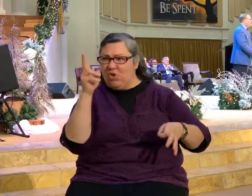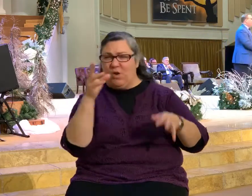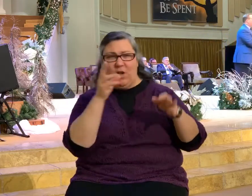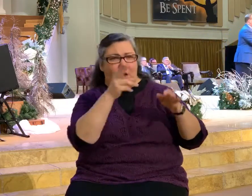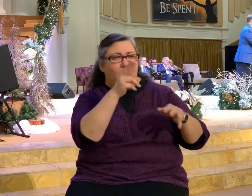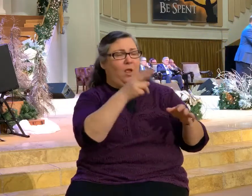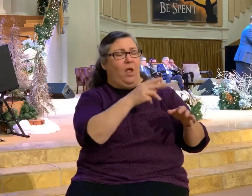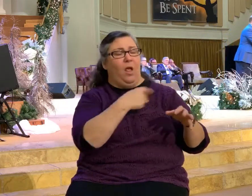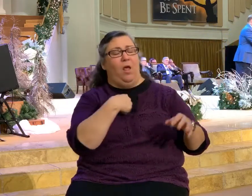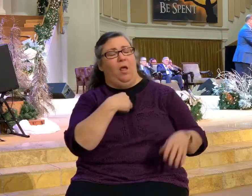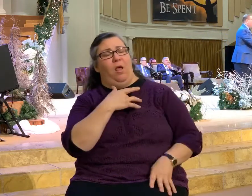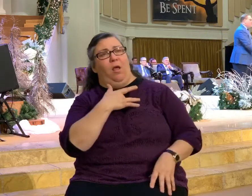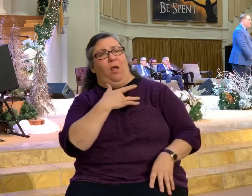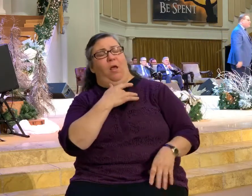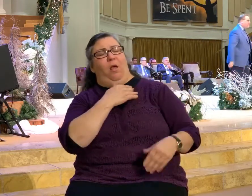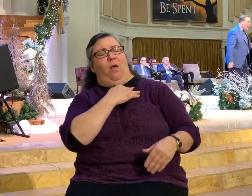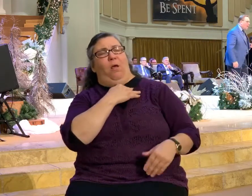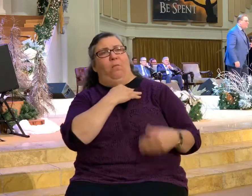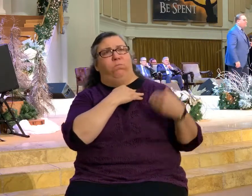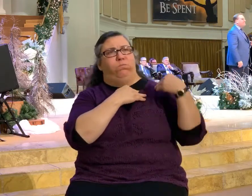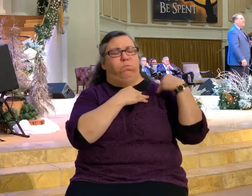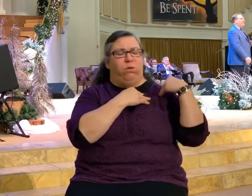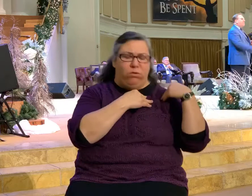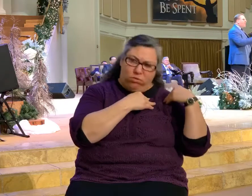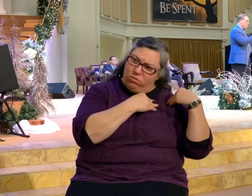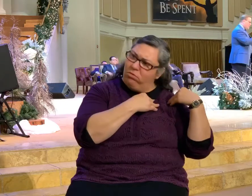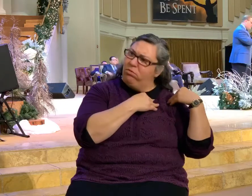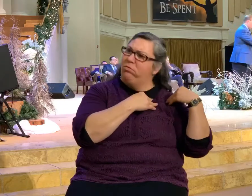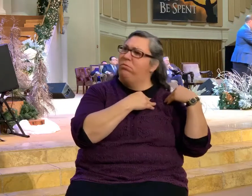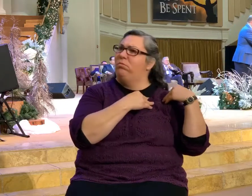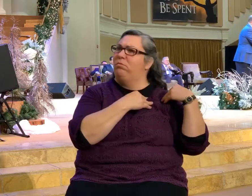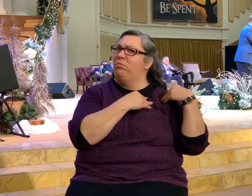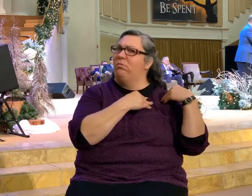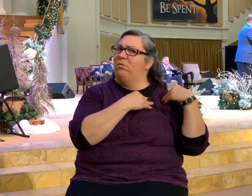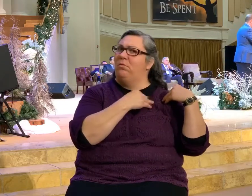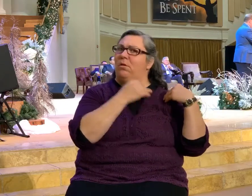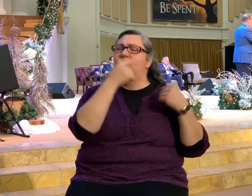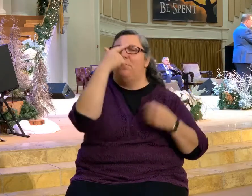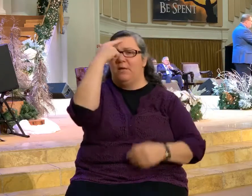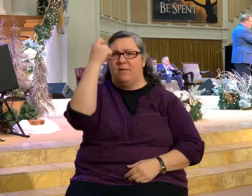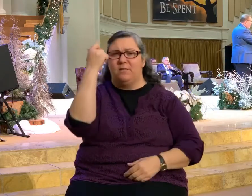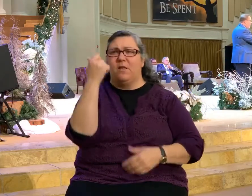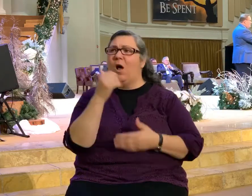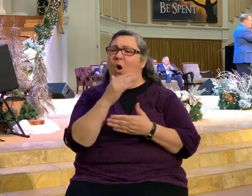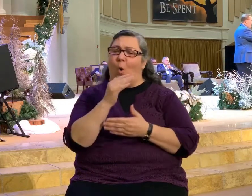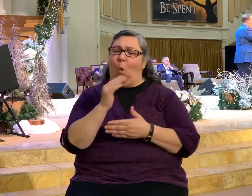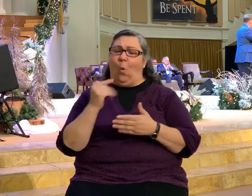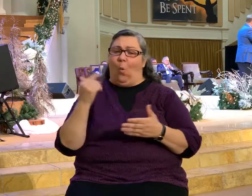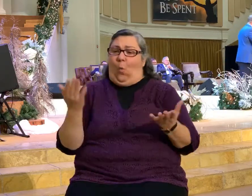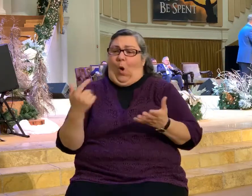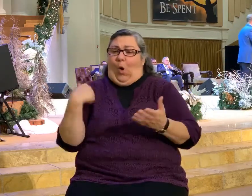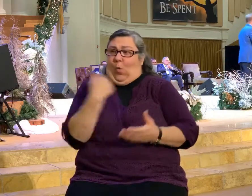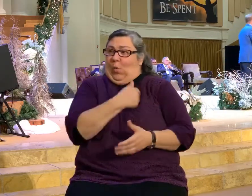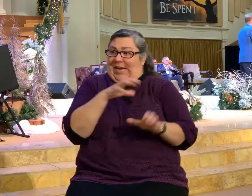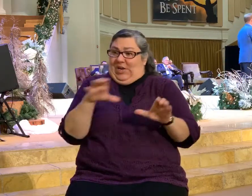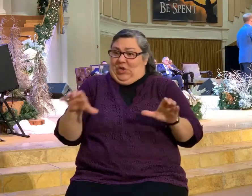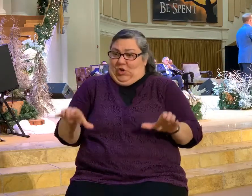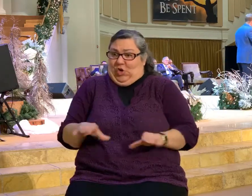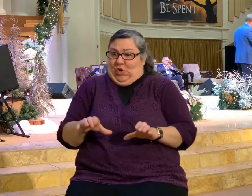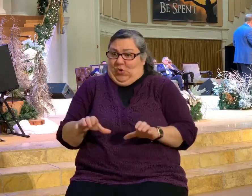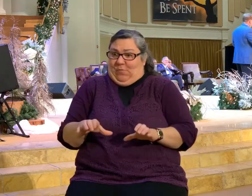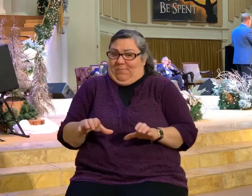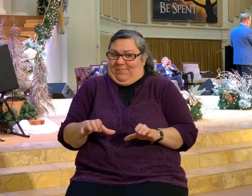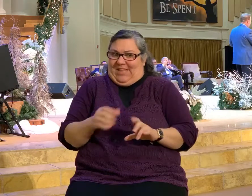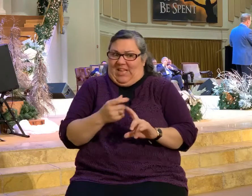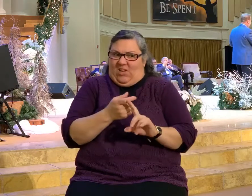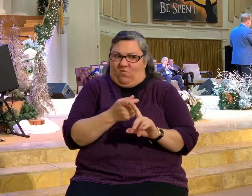I just felt a burden, because there's a part of what we do that is based out of history,